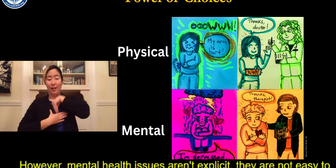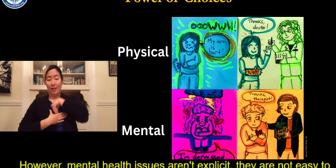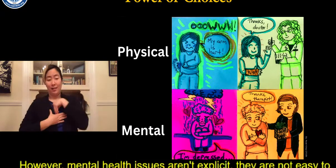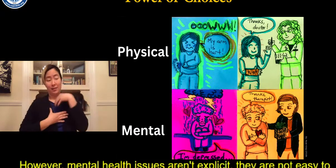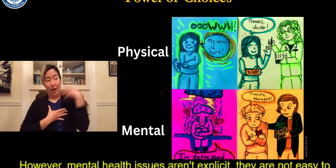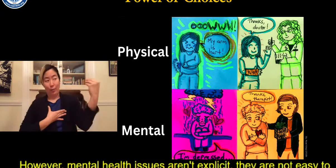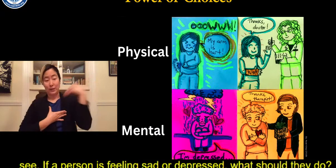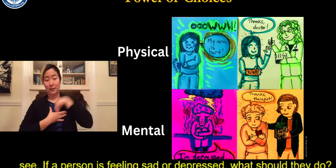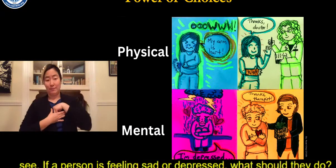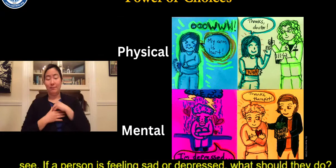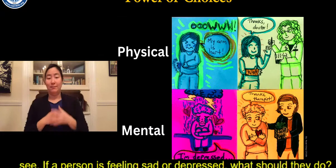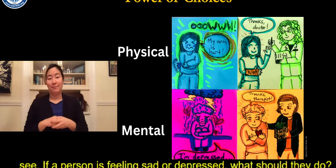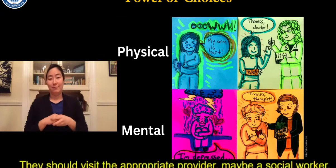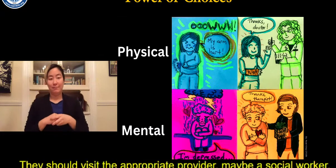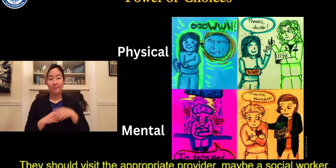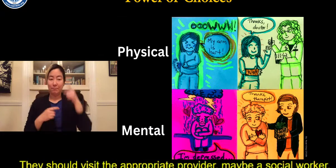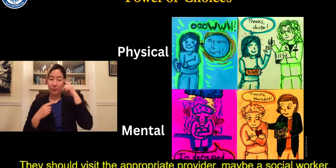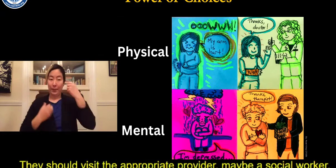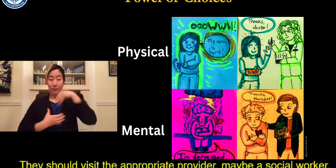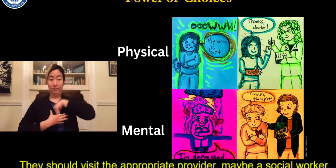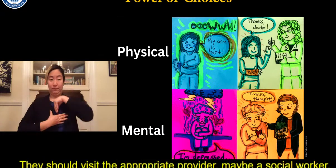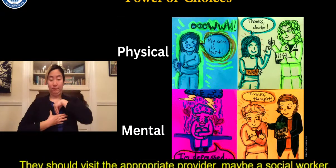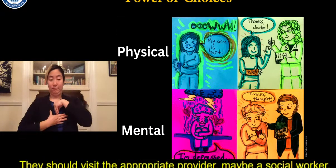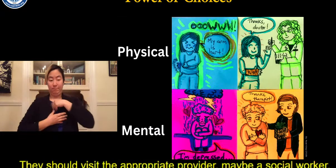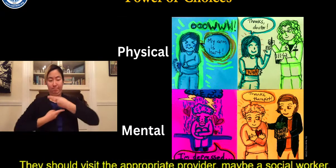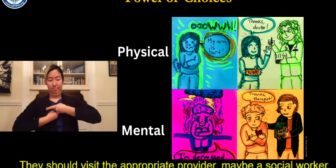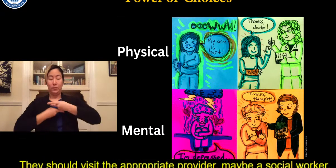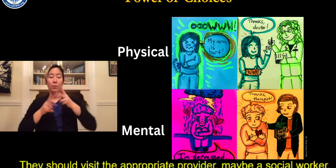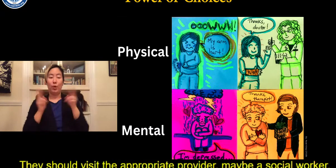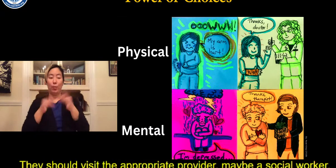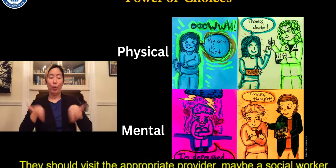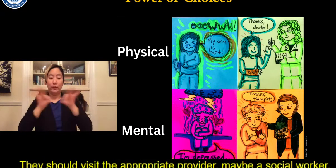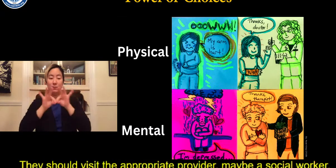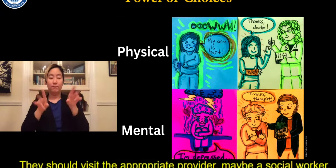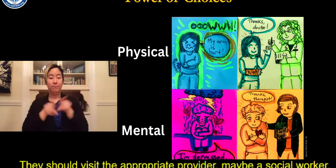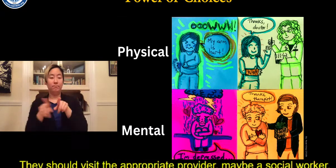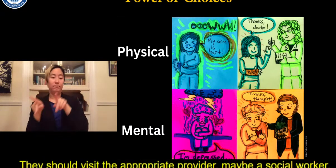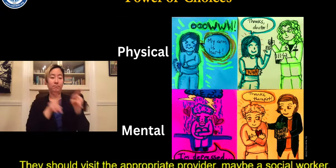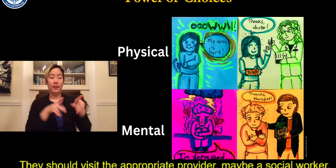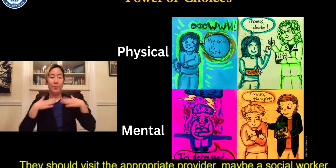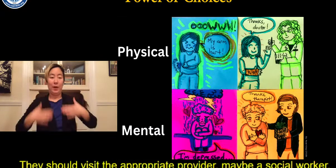mental processes, just like doctors work on the internal physical processes.